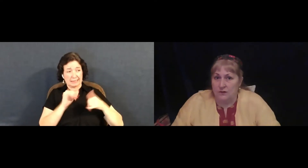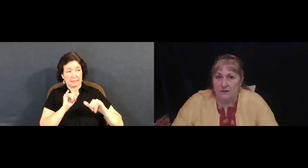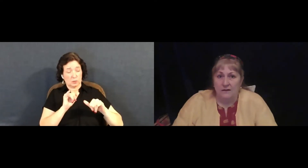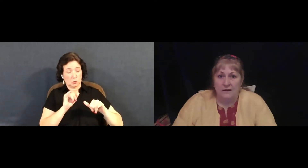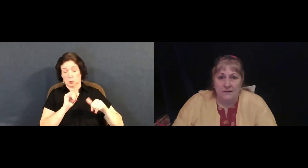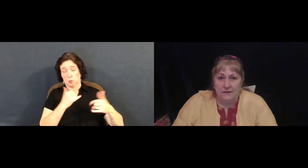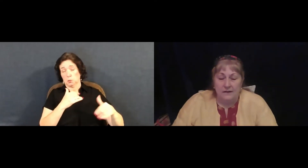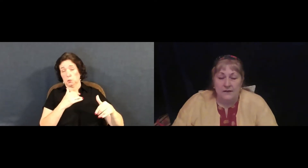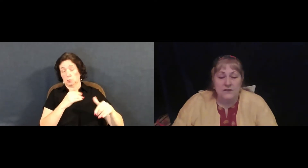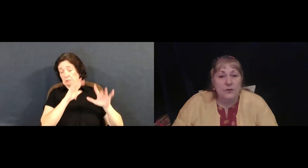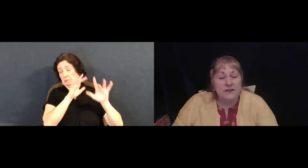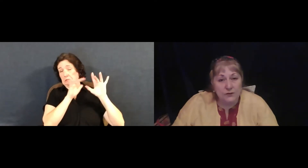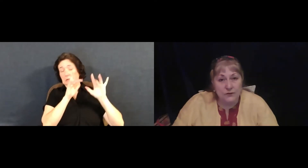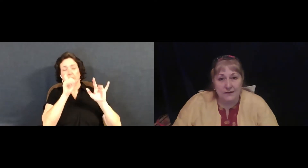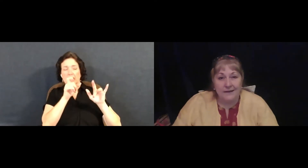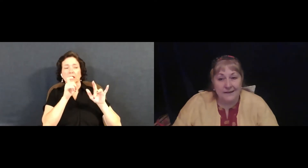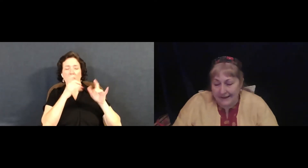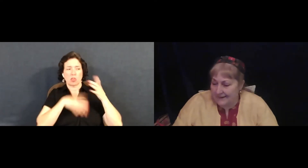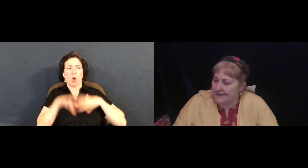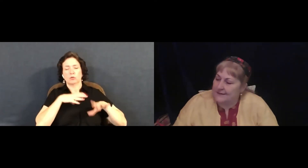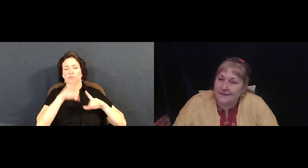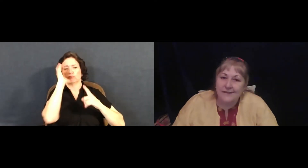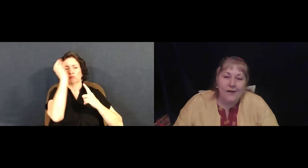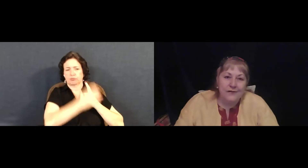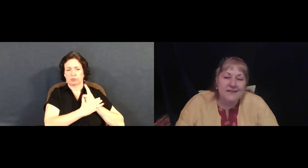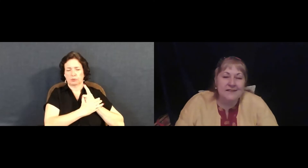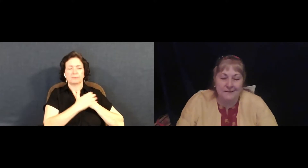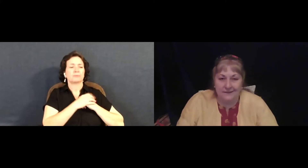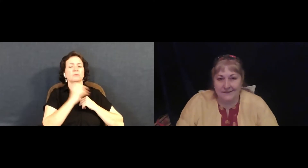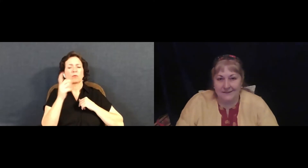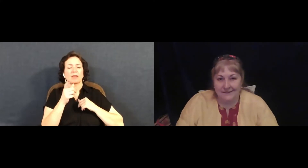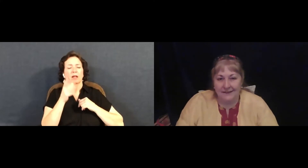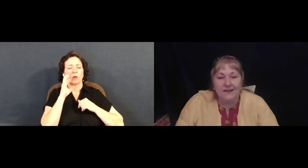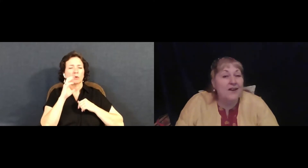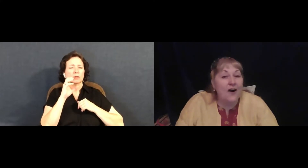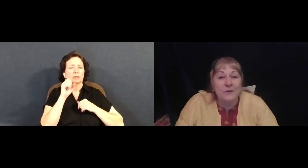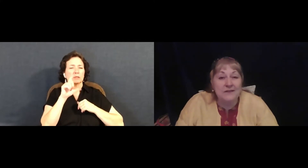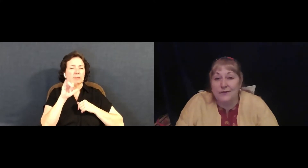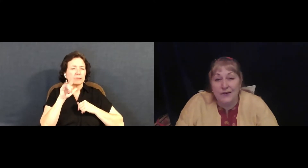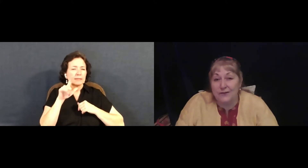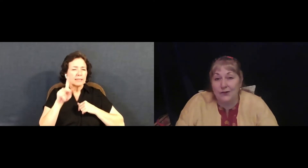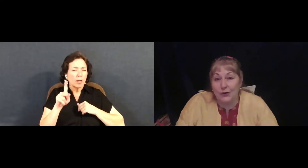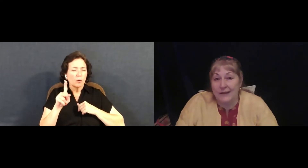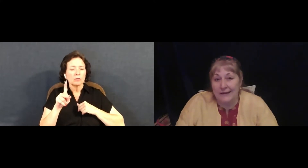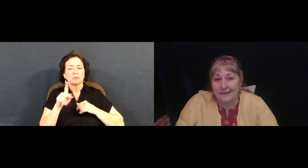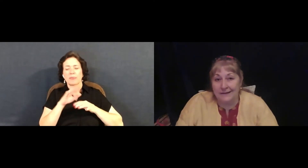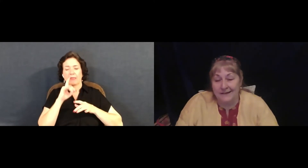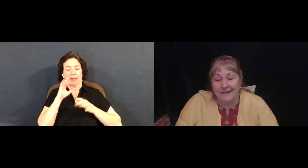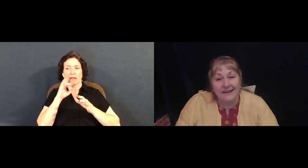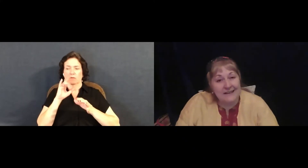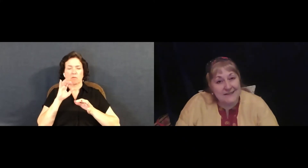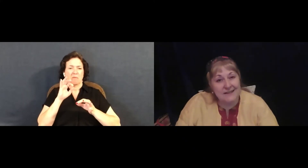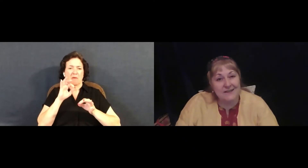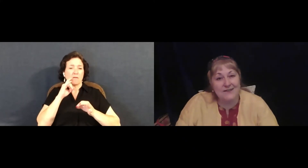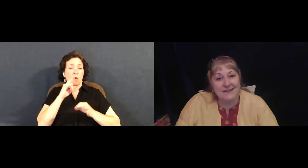statue." And so he took lengths of silks, garments fit for a queen,